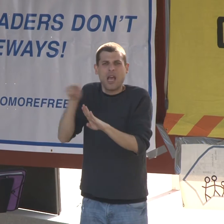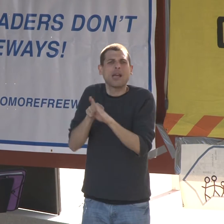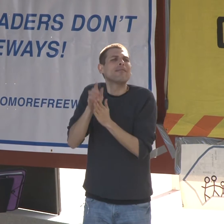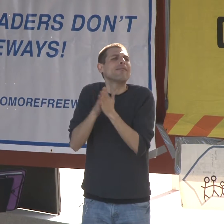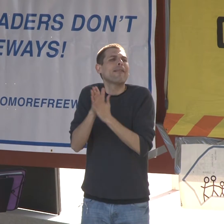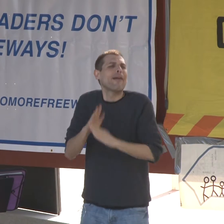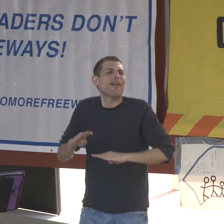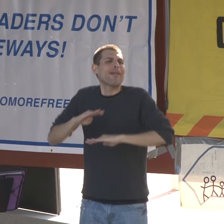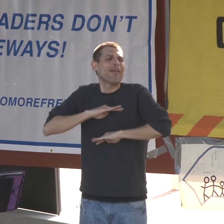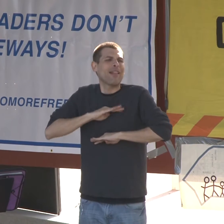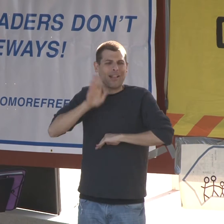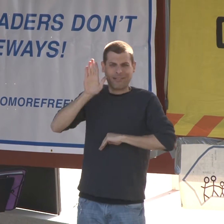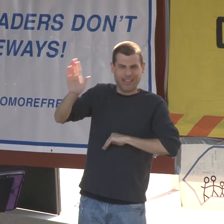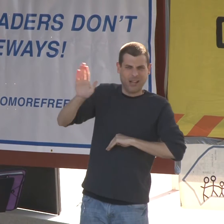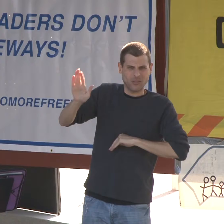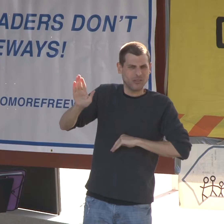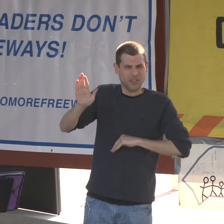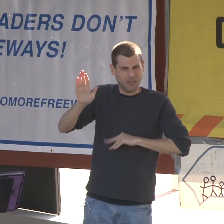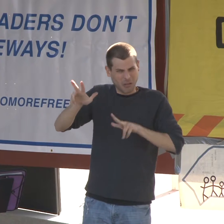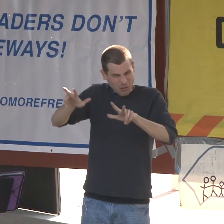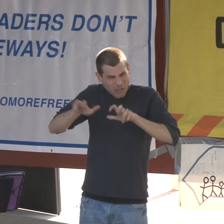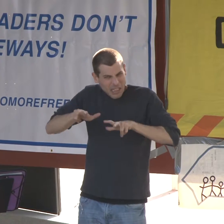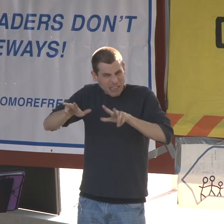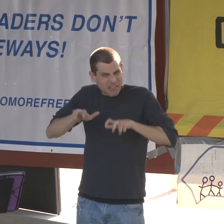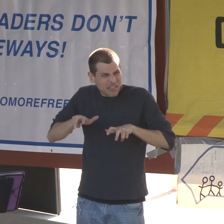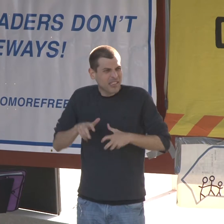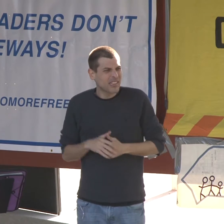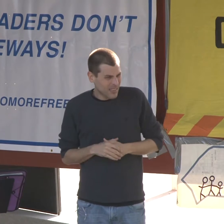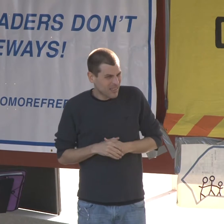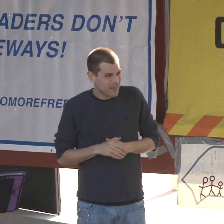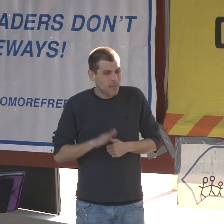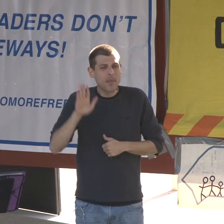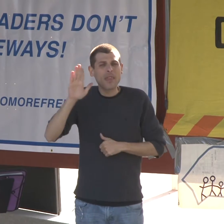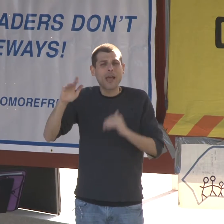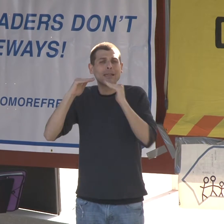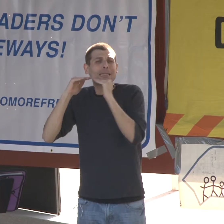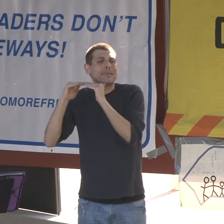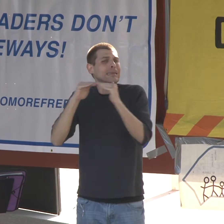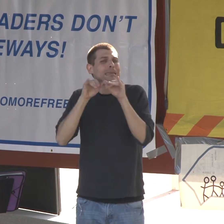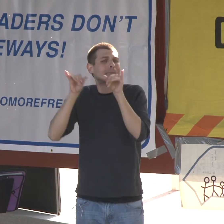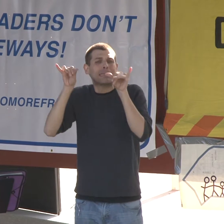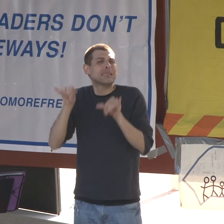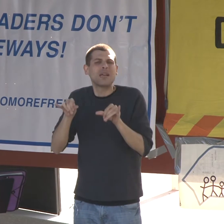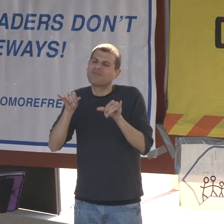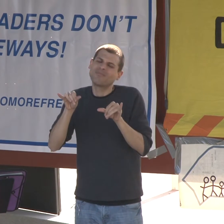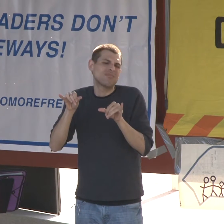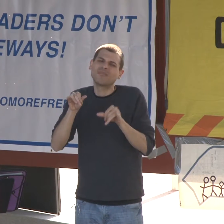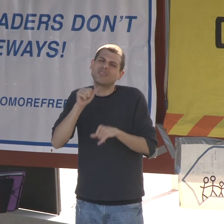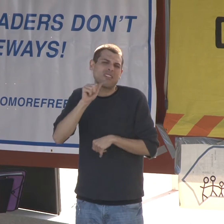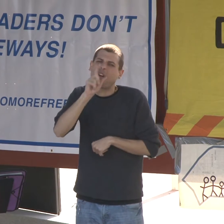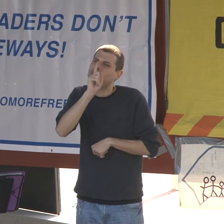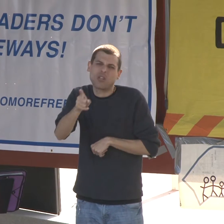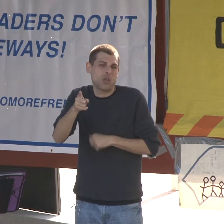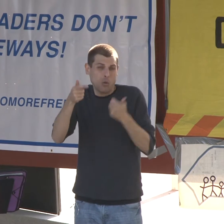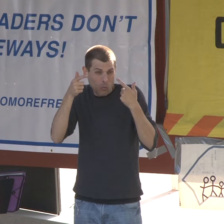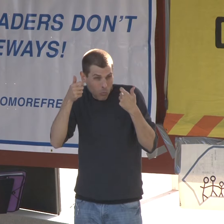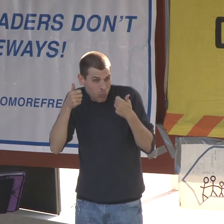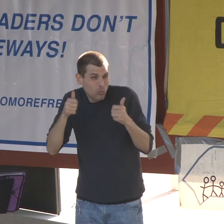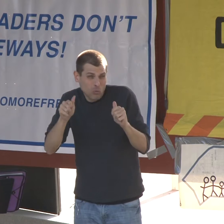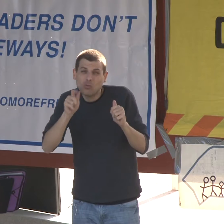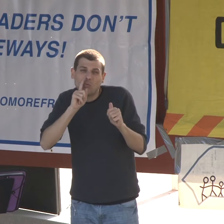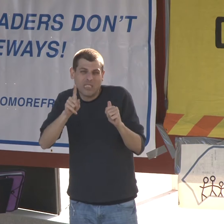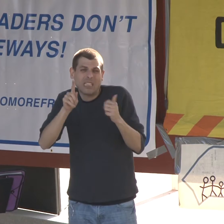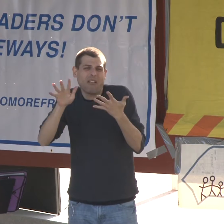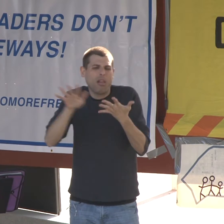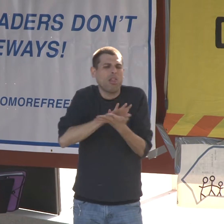their eyes. And their exclusive interpretation of democracy stains our founding documents with the scars of